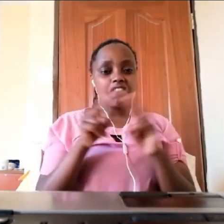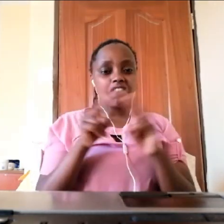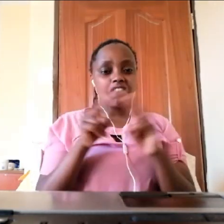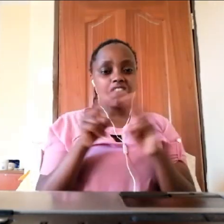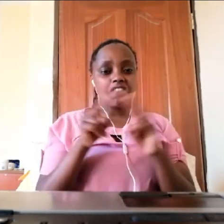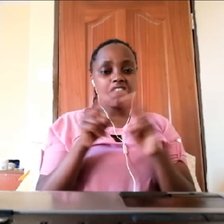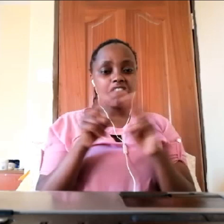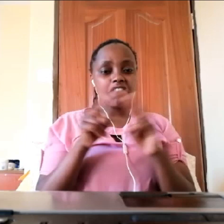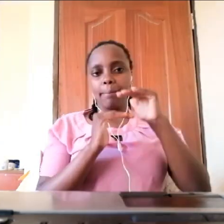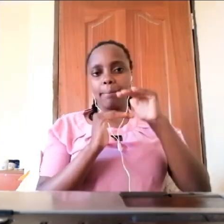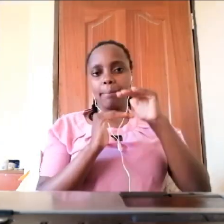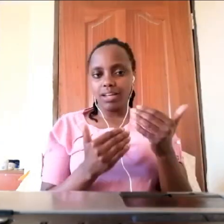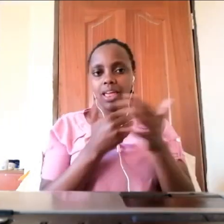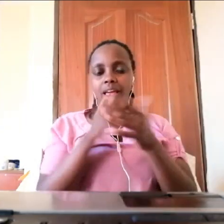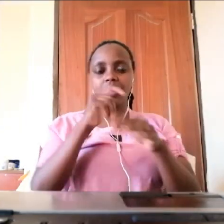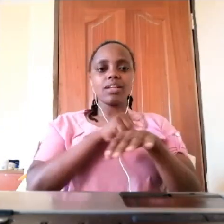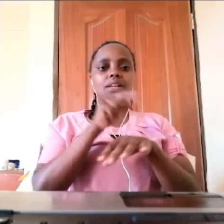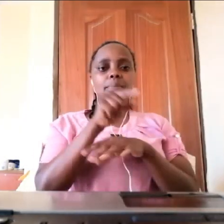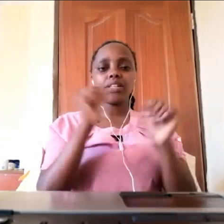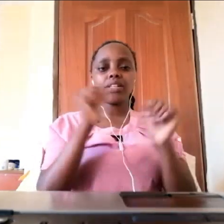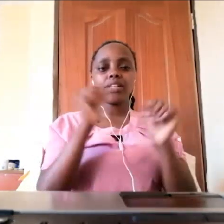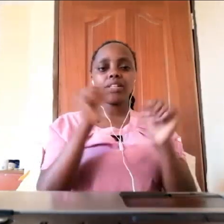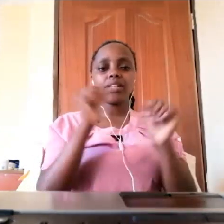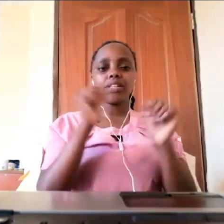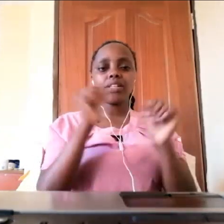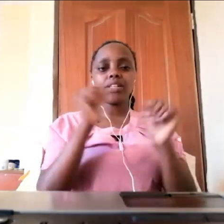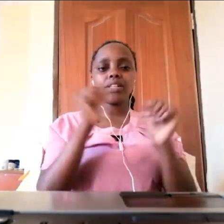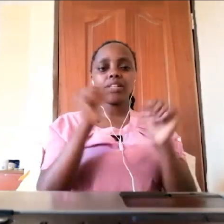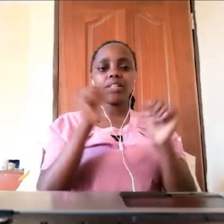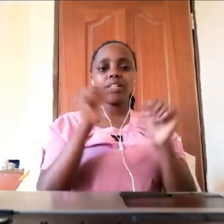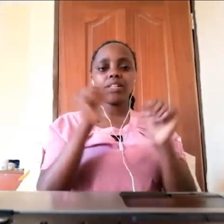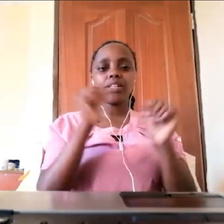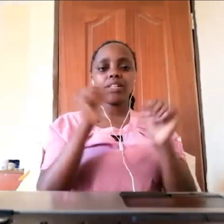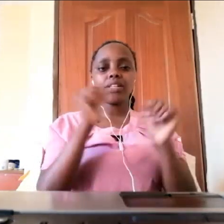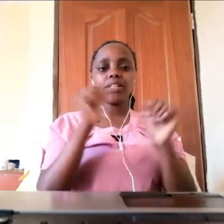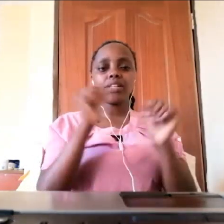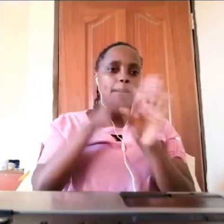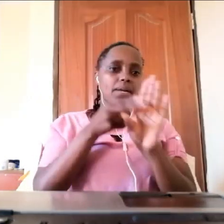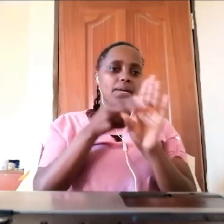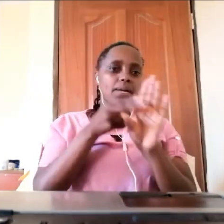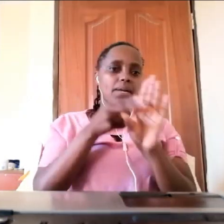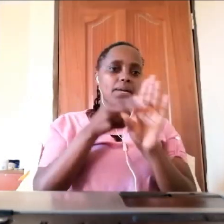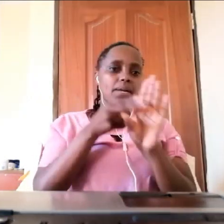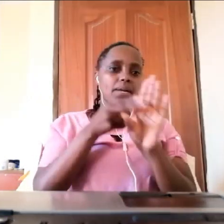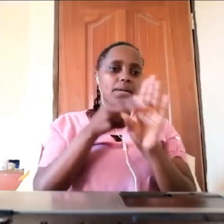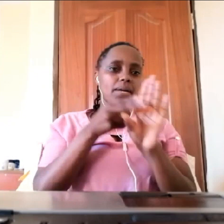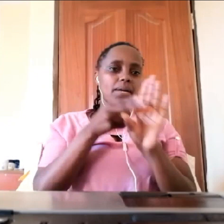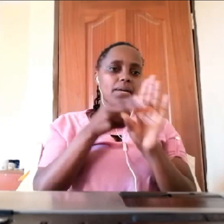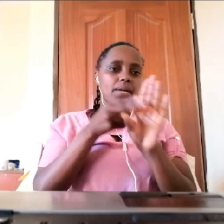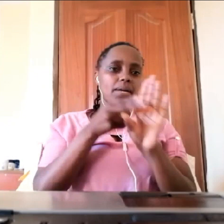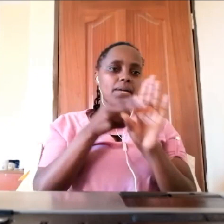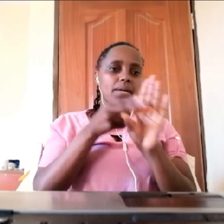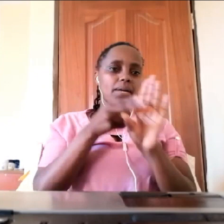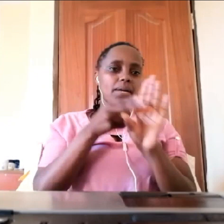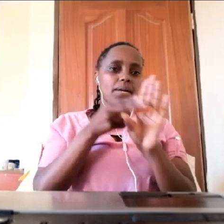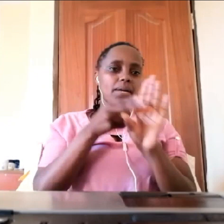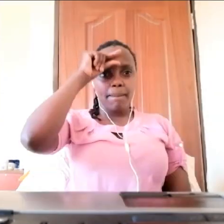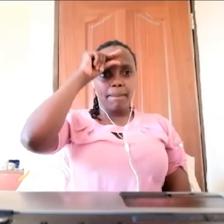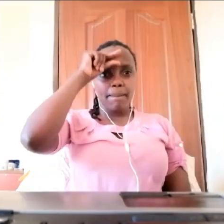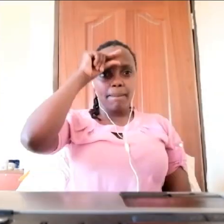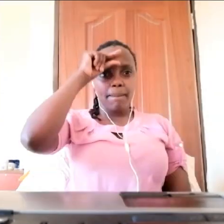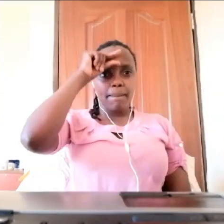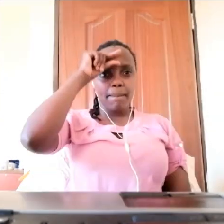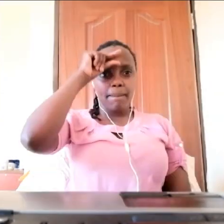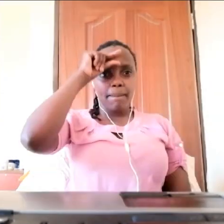in some countries, but whenever that's possible, CSOs should actually take part in when governments are preparing